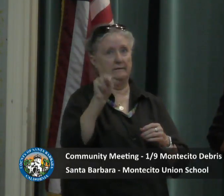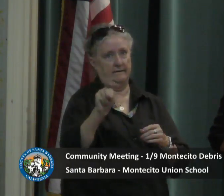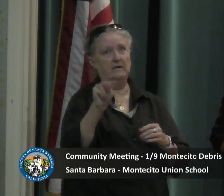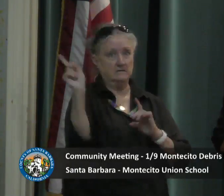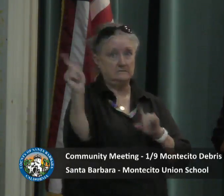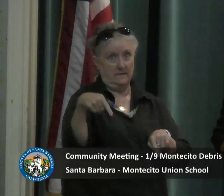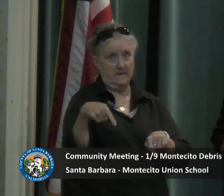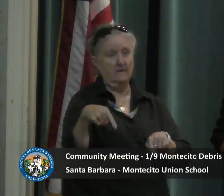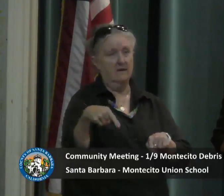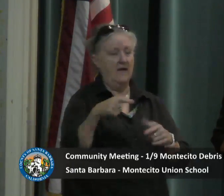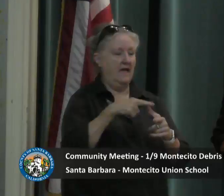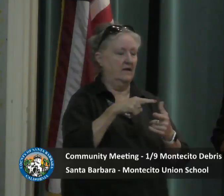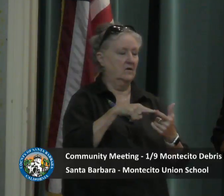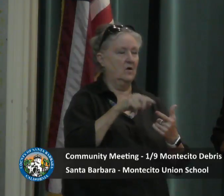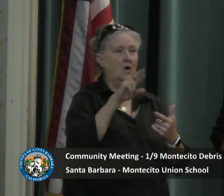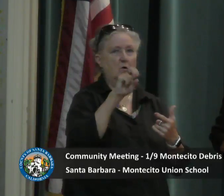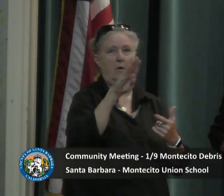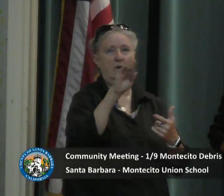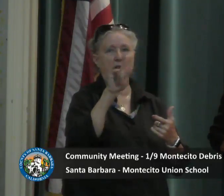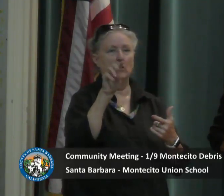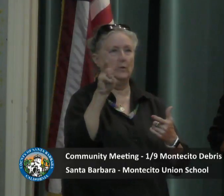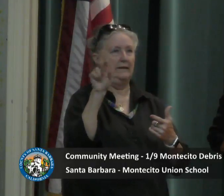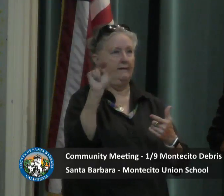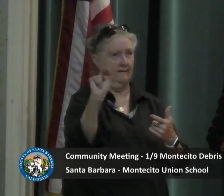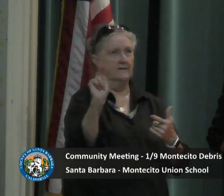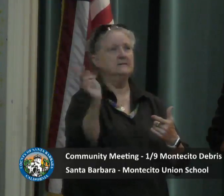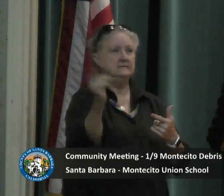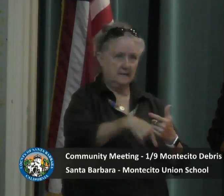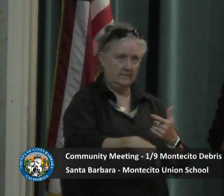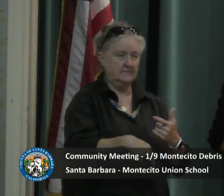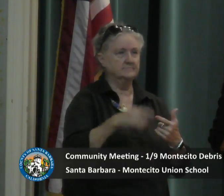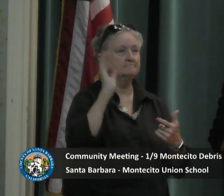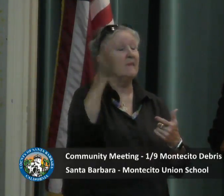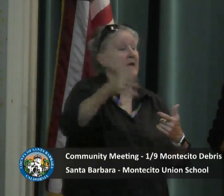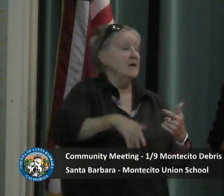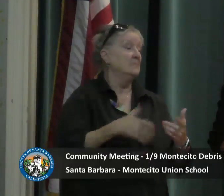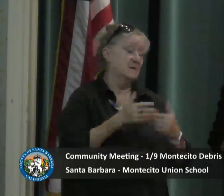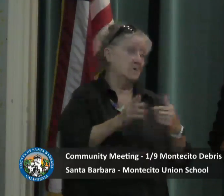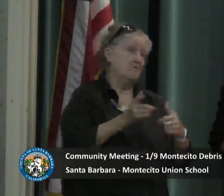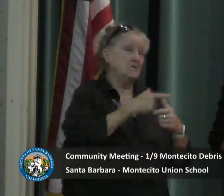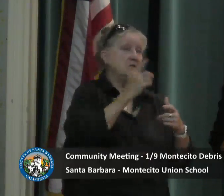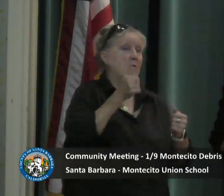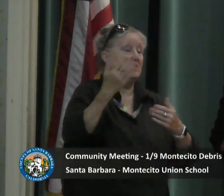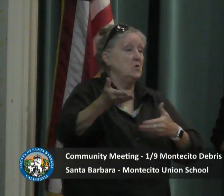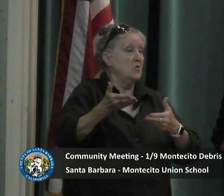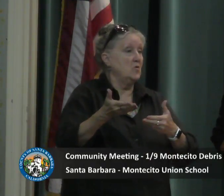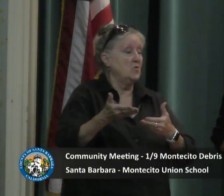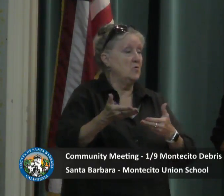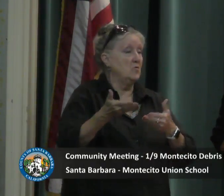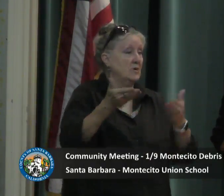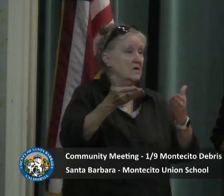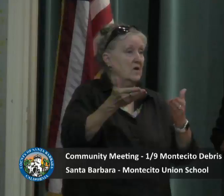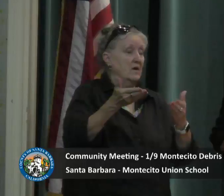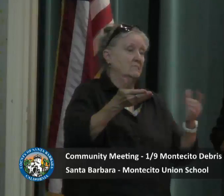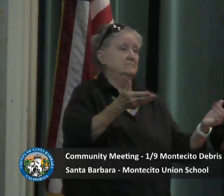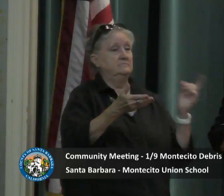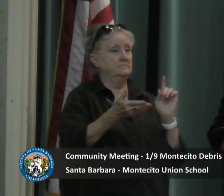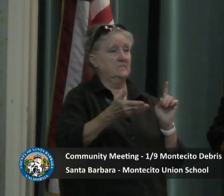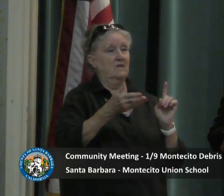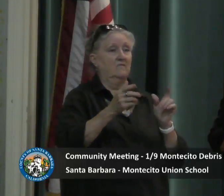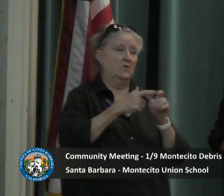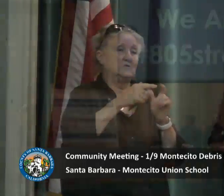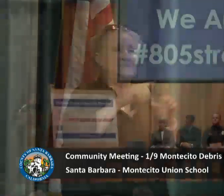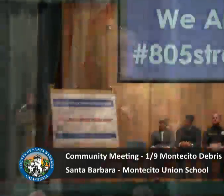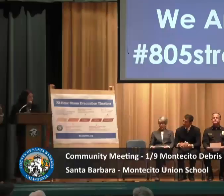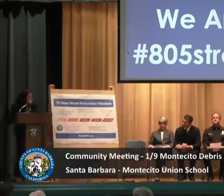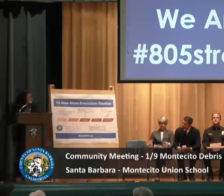his way, as is Rob Lewin, our Director of the Office of Emergency Management. So first I wanted to bring up First District Supervisor Doss